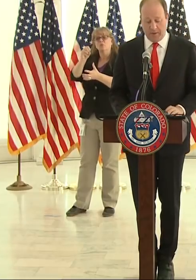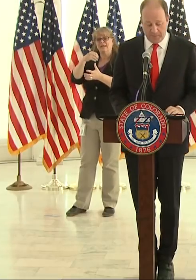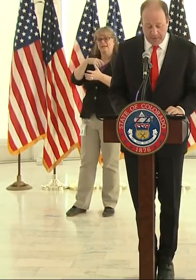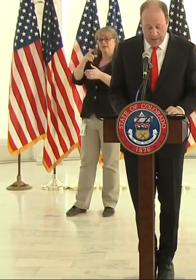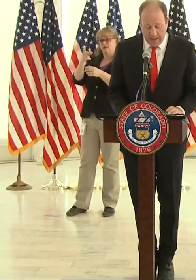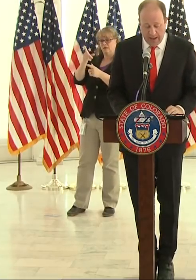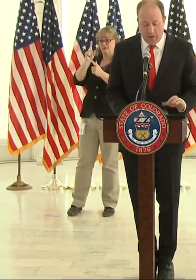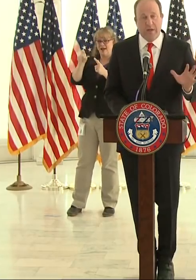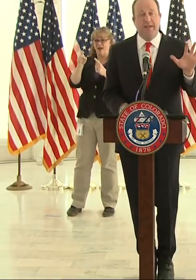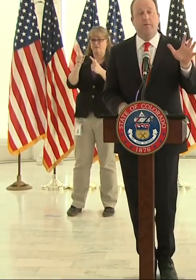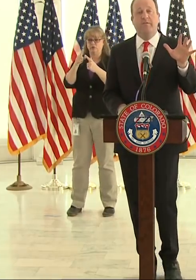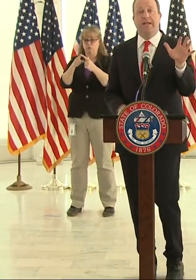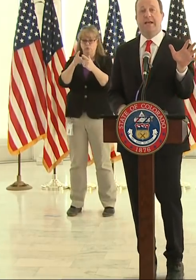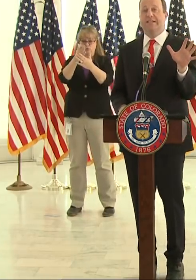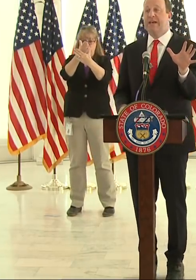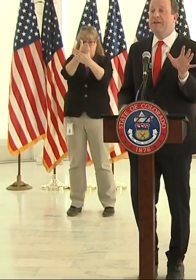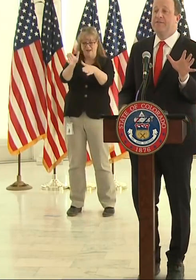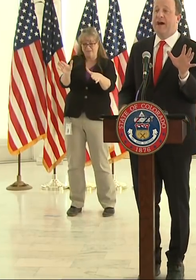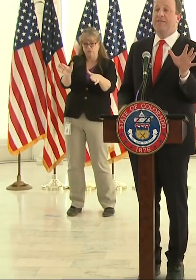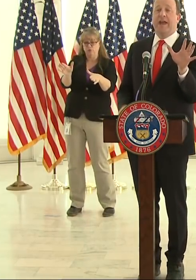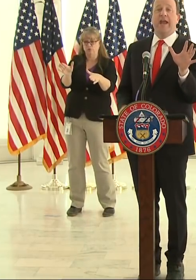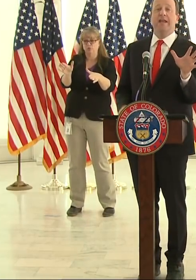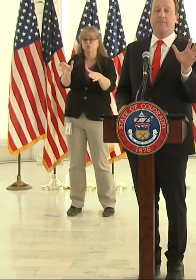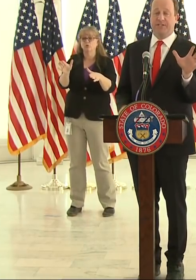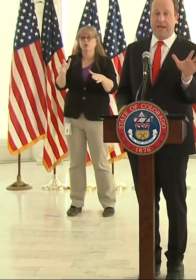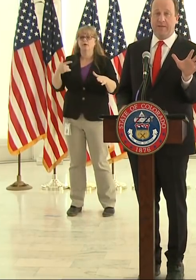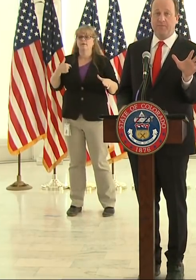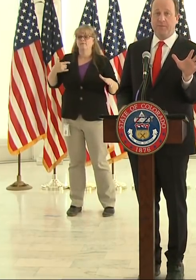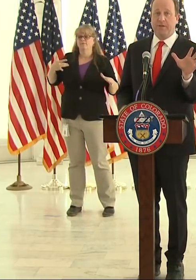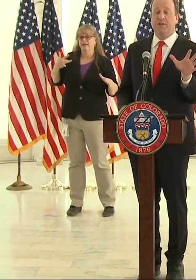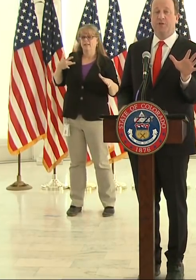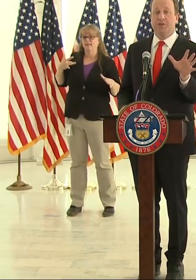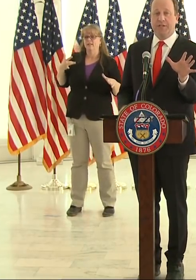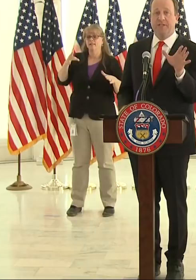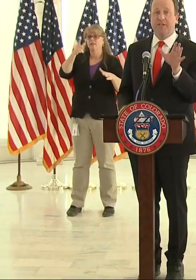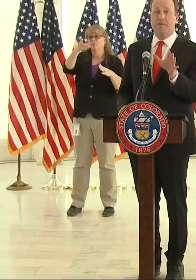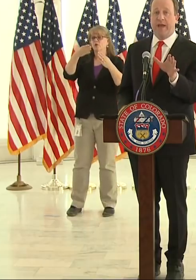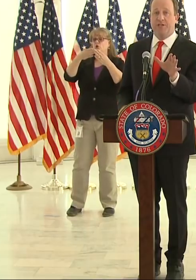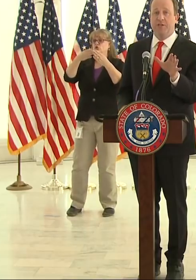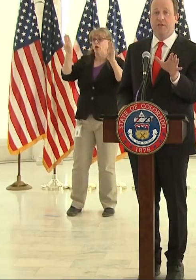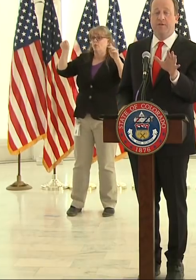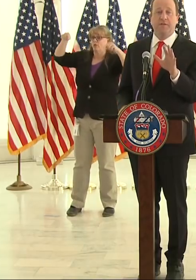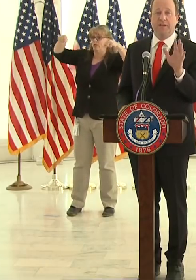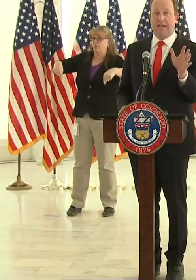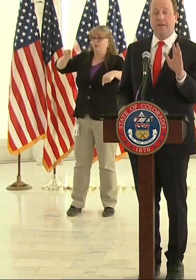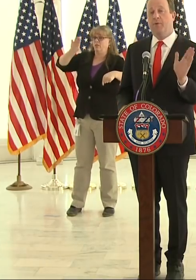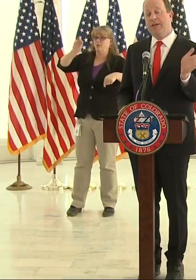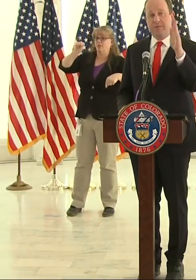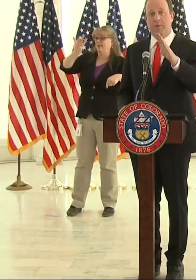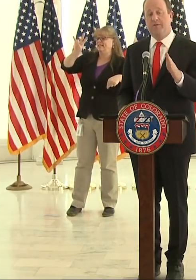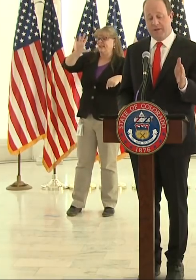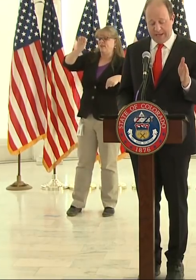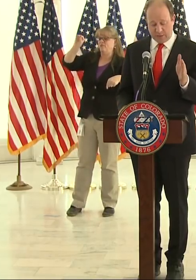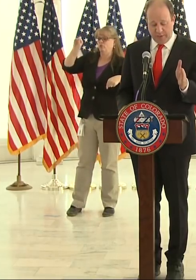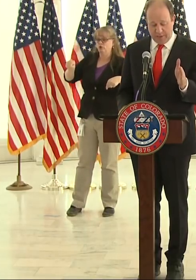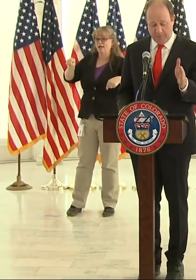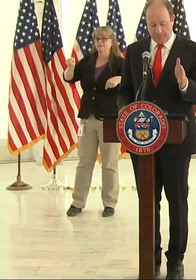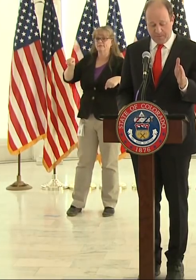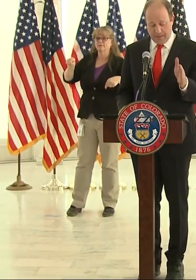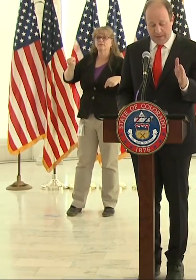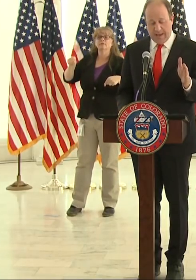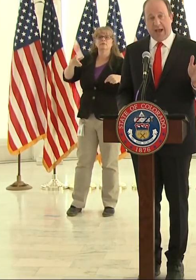down a little, we think we've been in that 75 to 80% social distancing range for the last couple weeks, and we will for the next